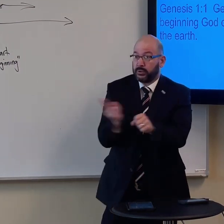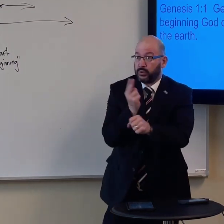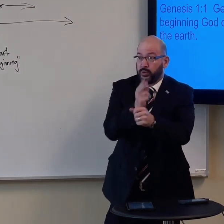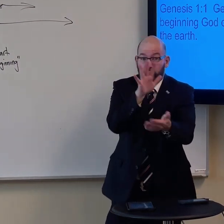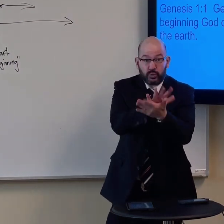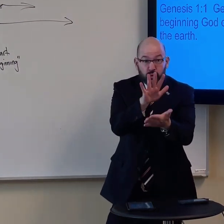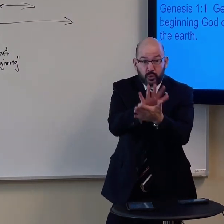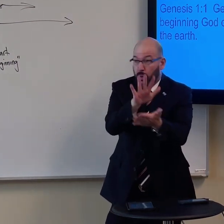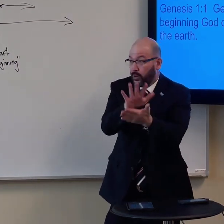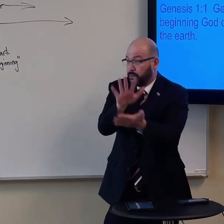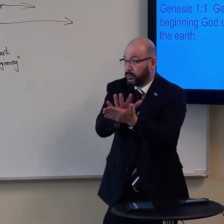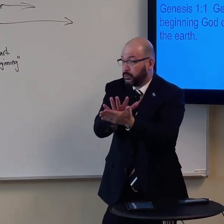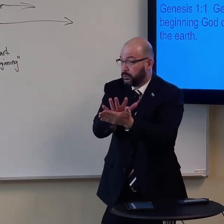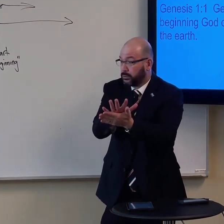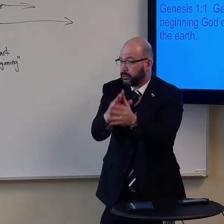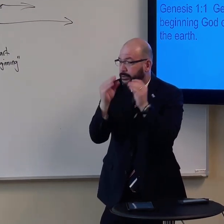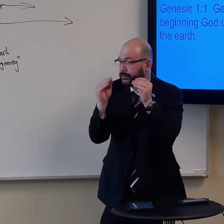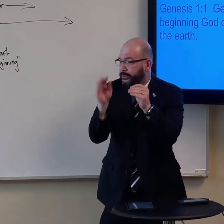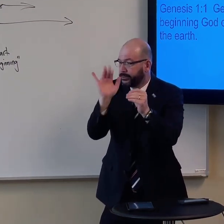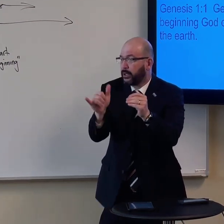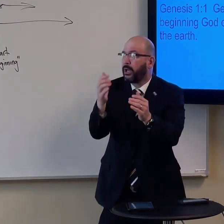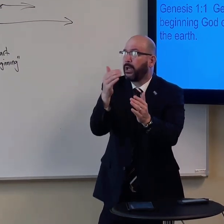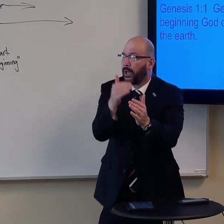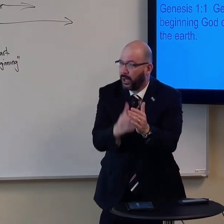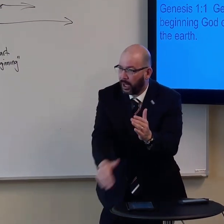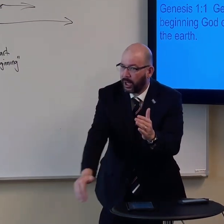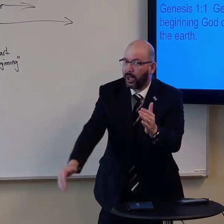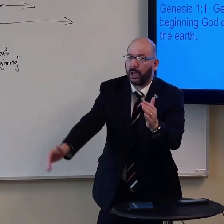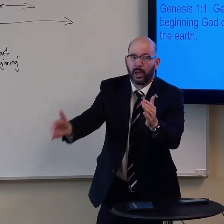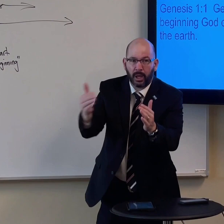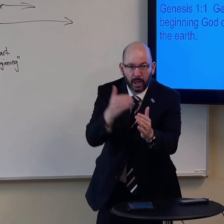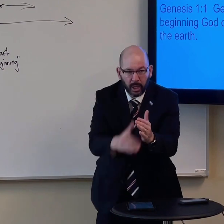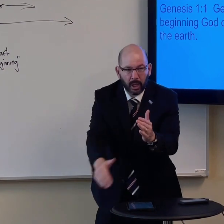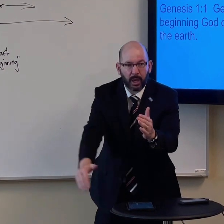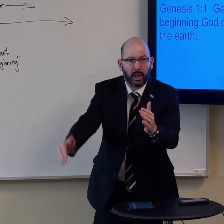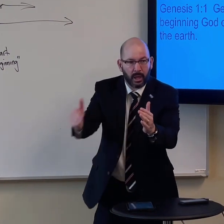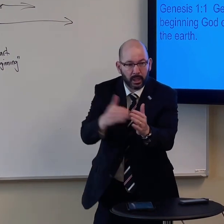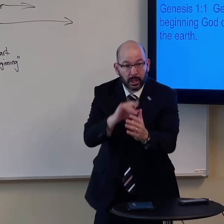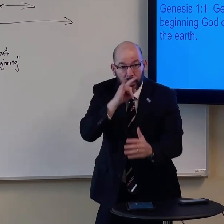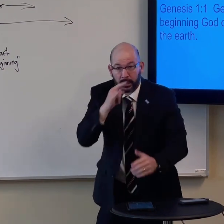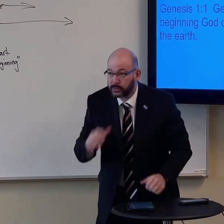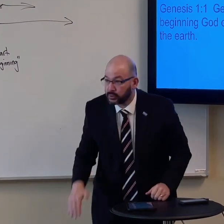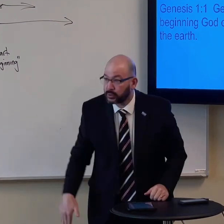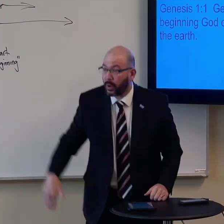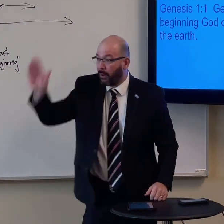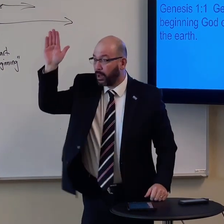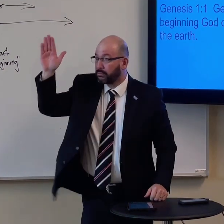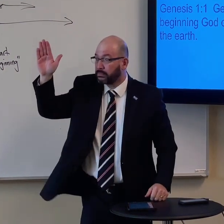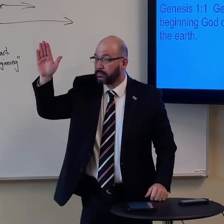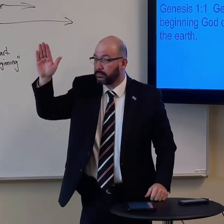The devil uses schools to teach that over and over and over again. Kids grow up,